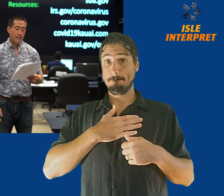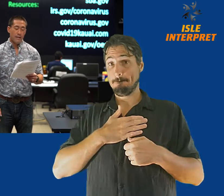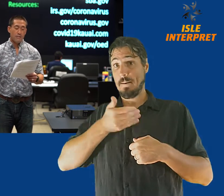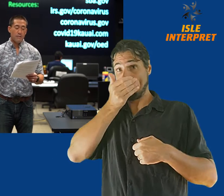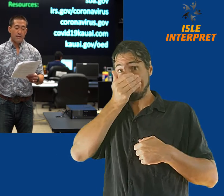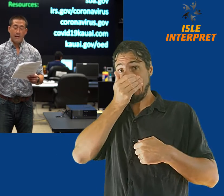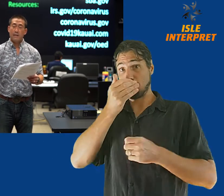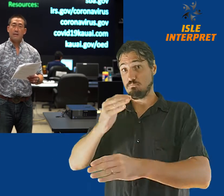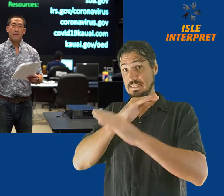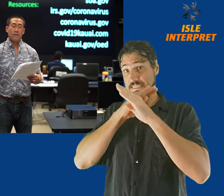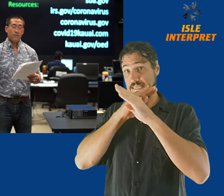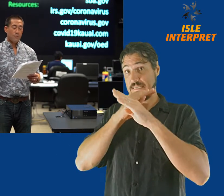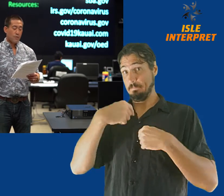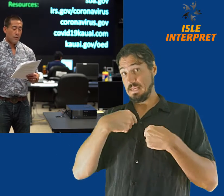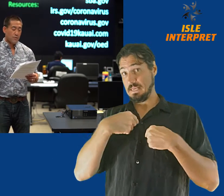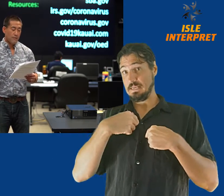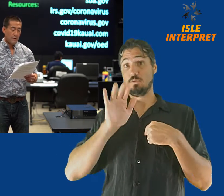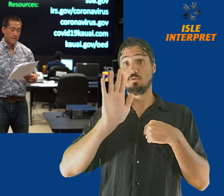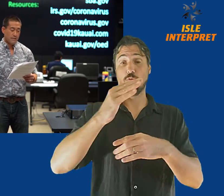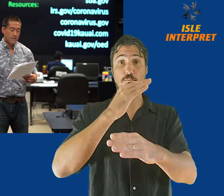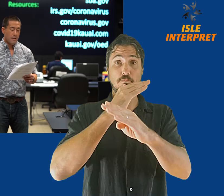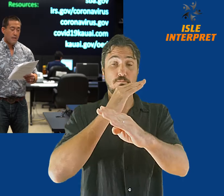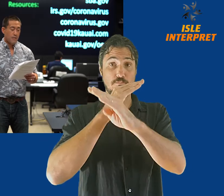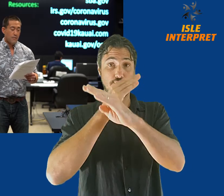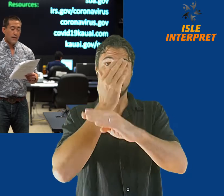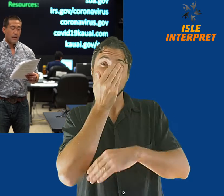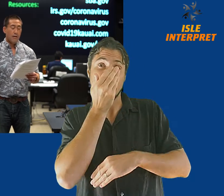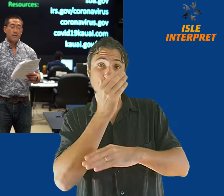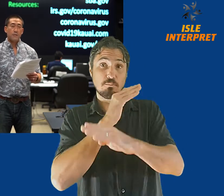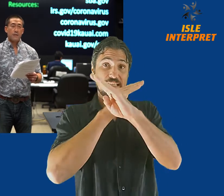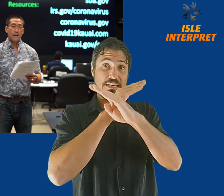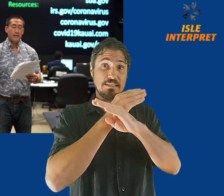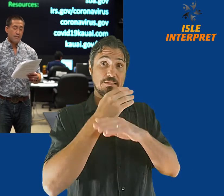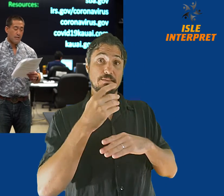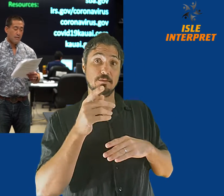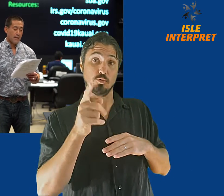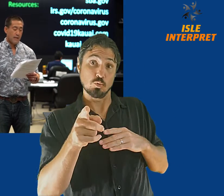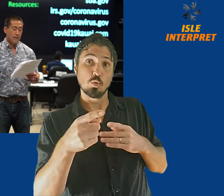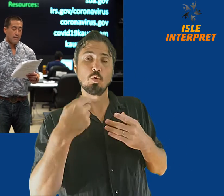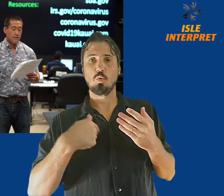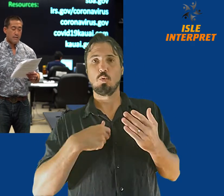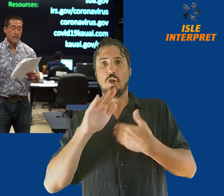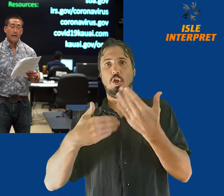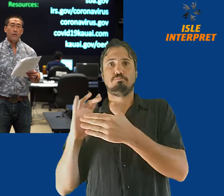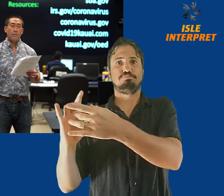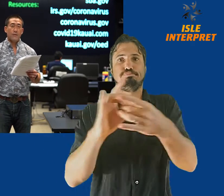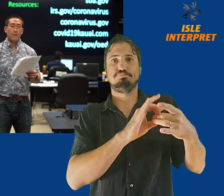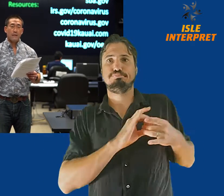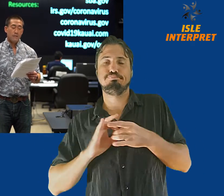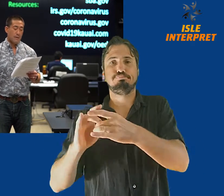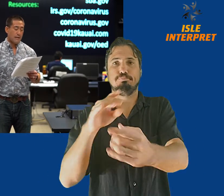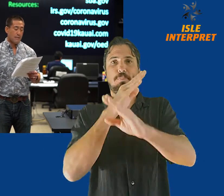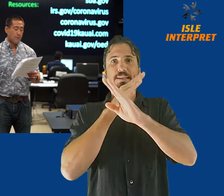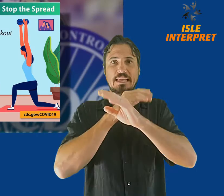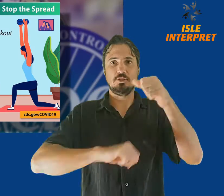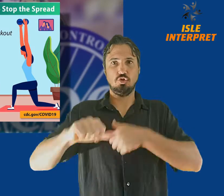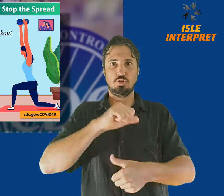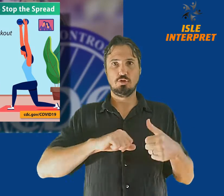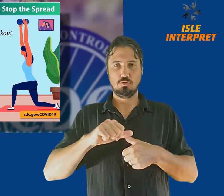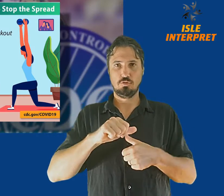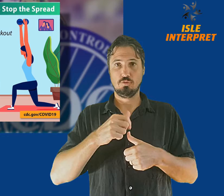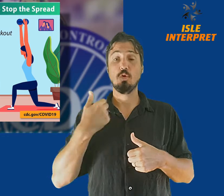Let's work together to protect each other from coronavirus. We can also protect each other by staying home as much as